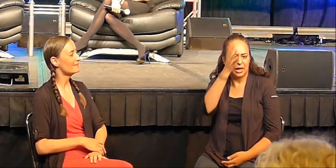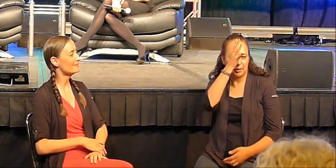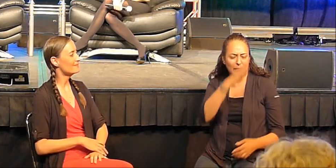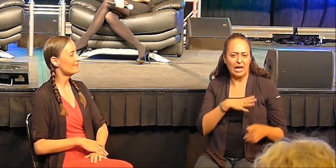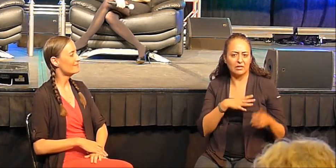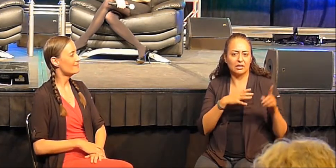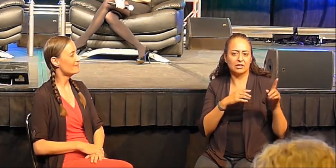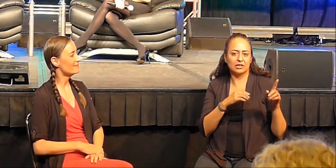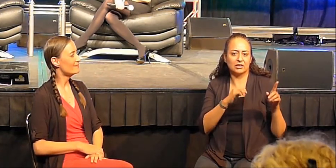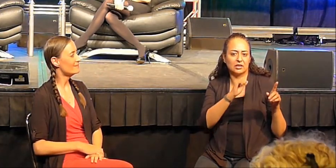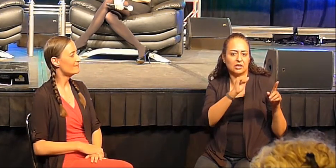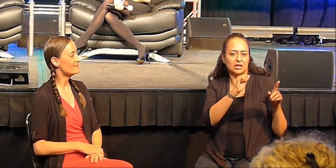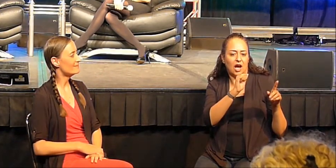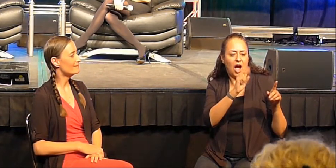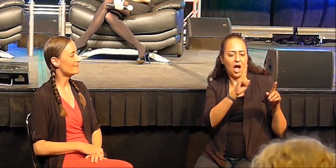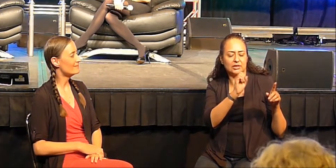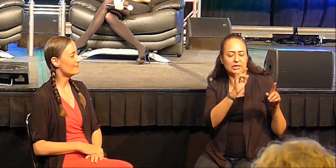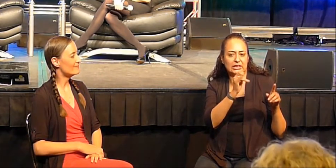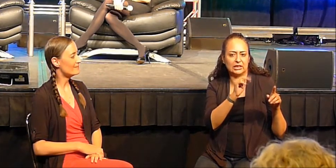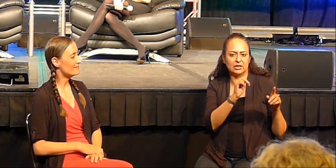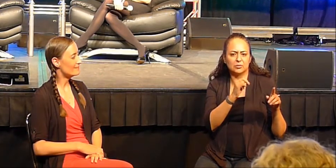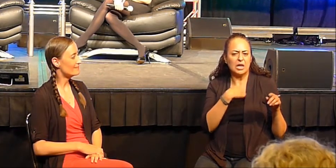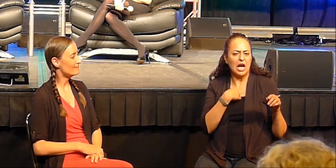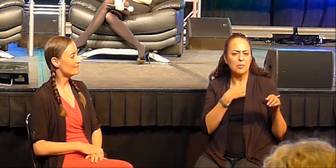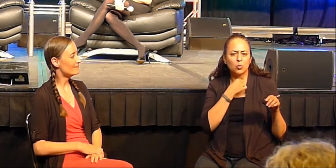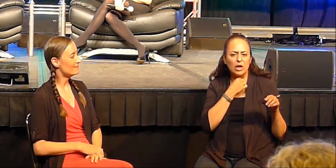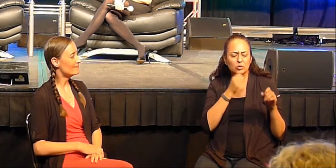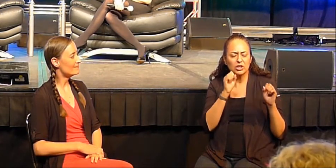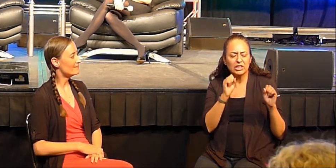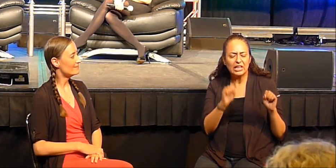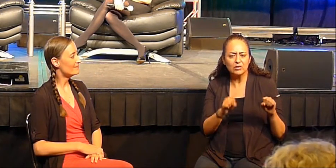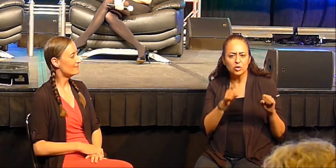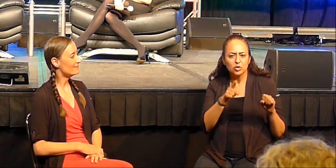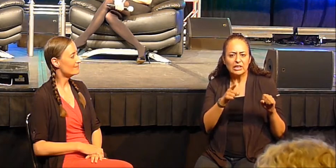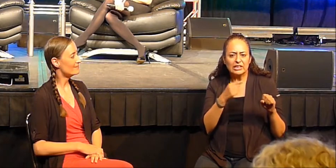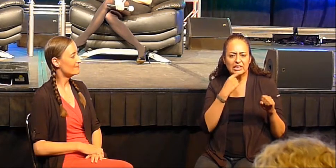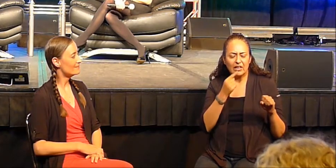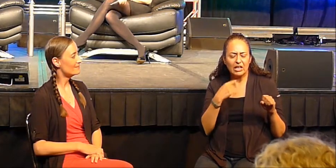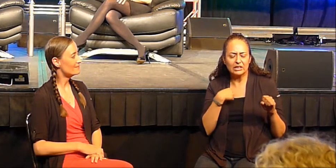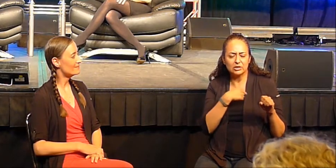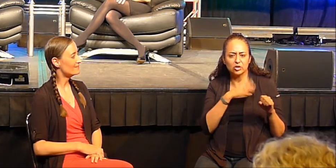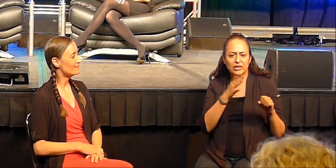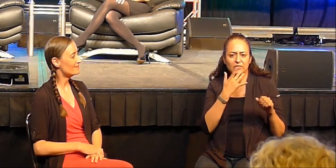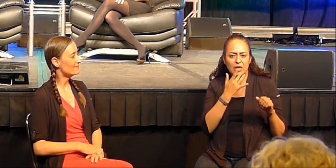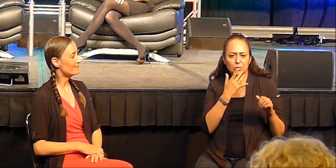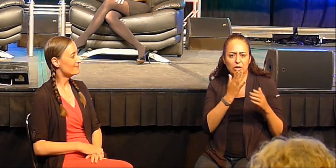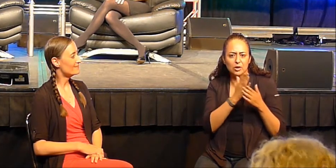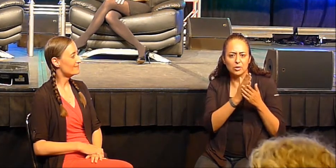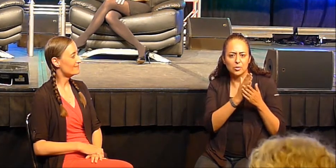Hi. I was just wondering if you could tell us your favorite part of Robin Hood Men in Tights.